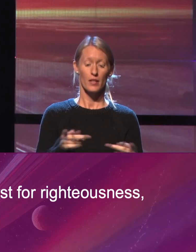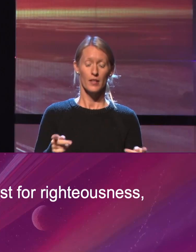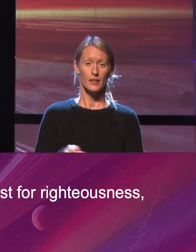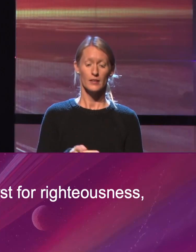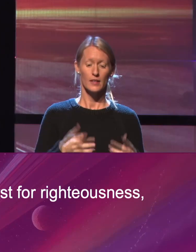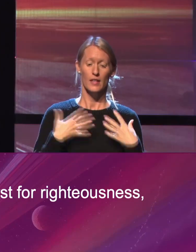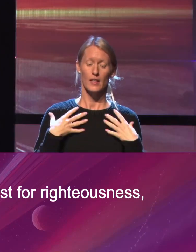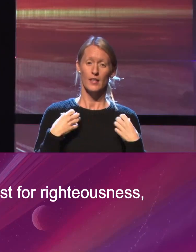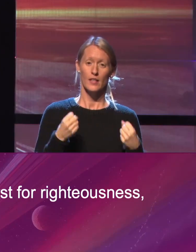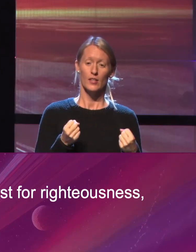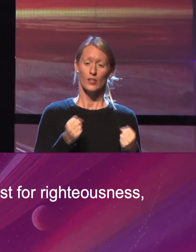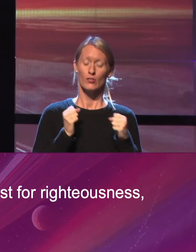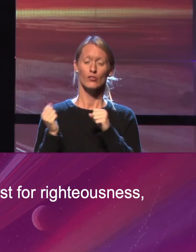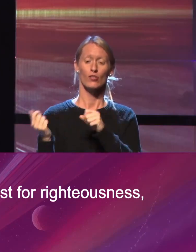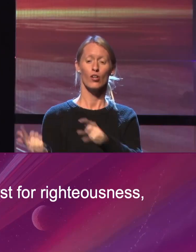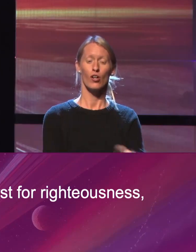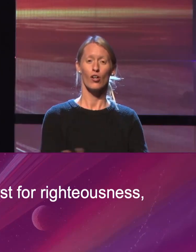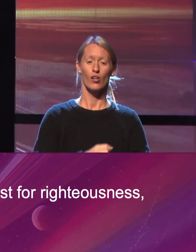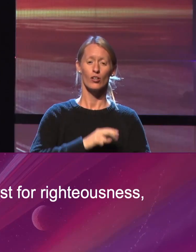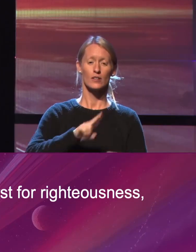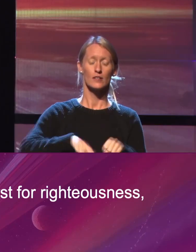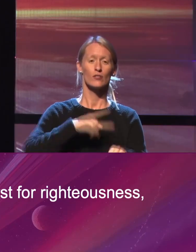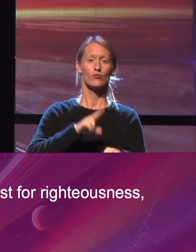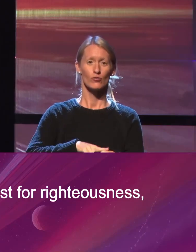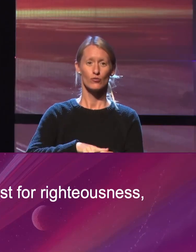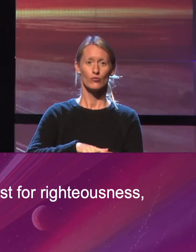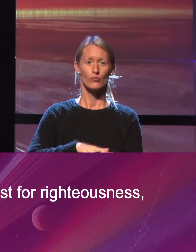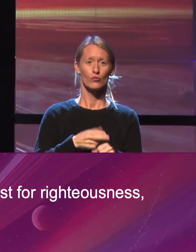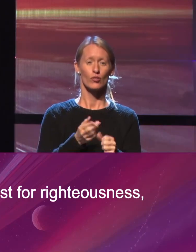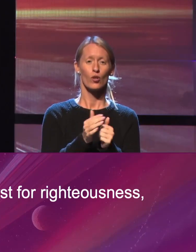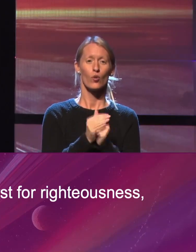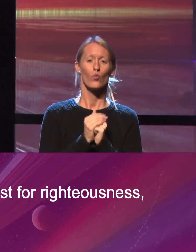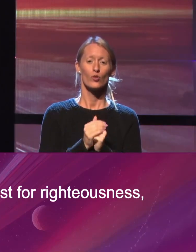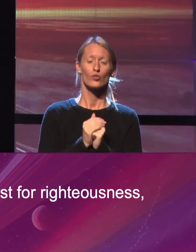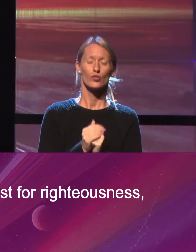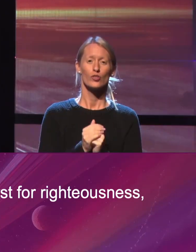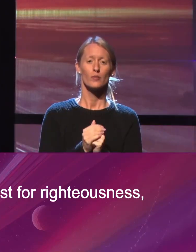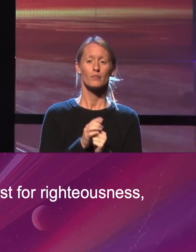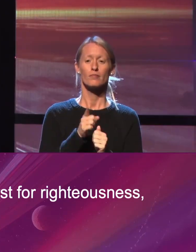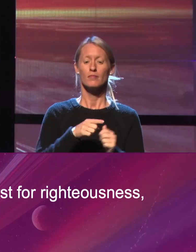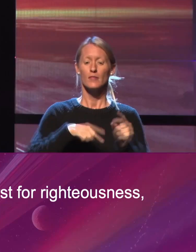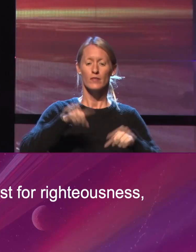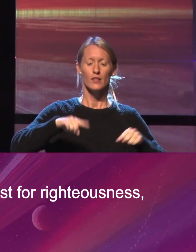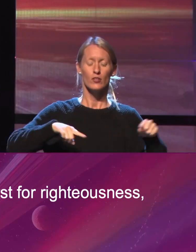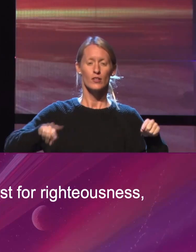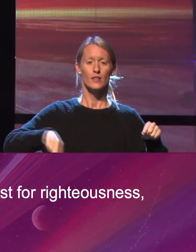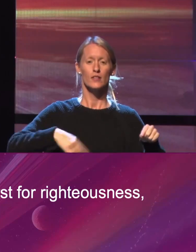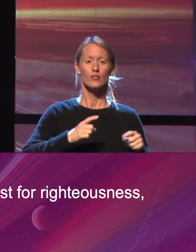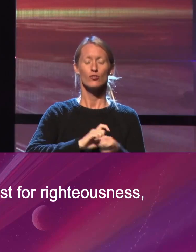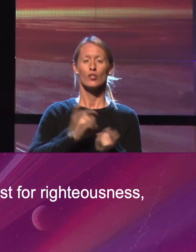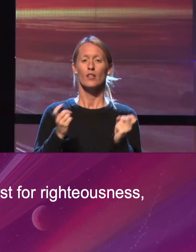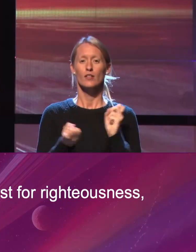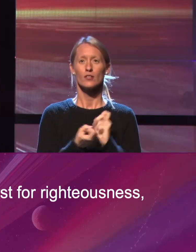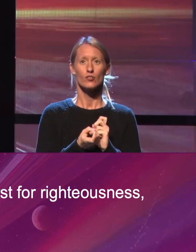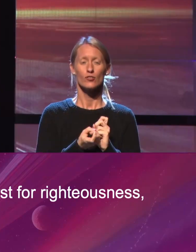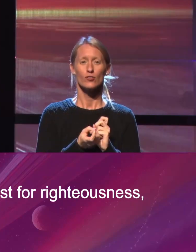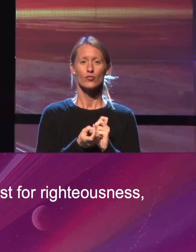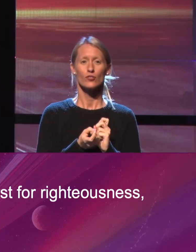nations. Not forces the nations to all worship the way we worship, use the same words for God that we use.